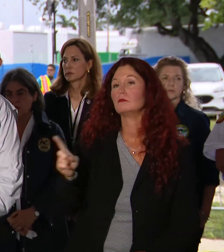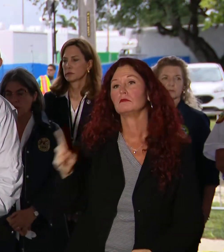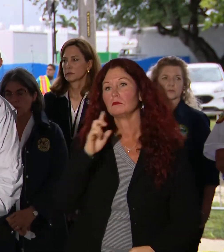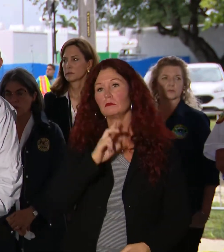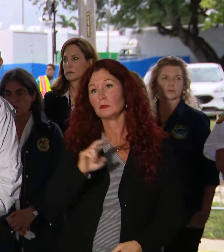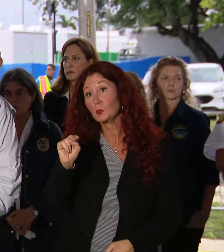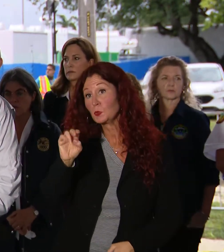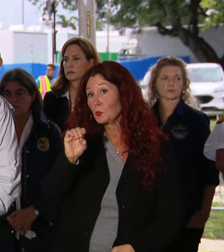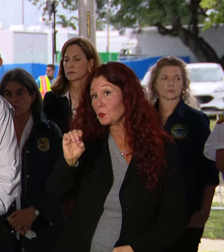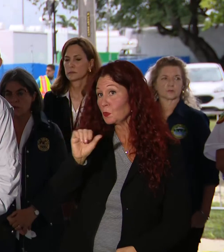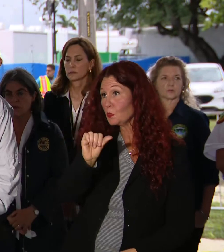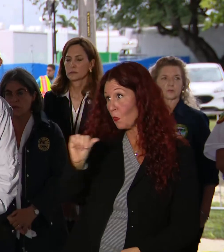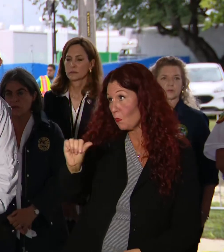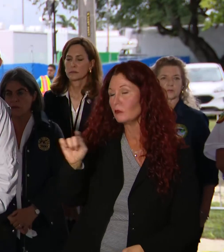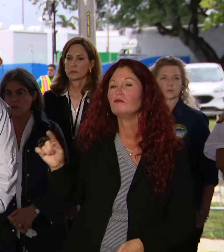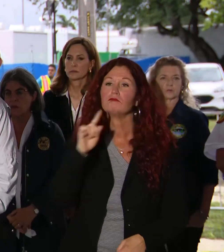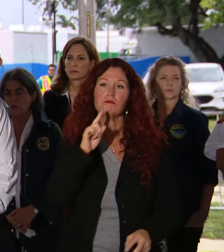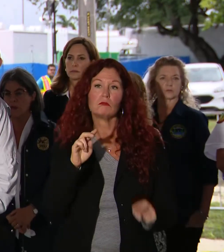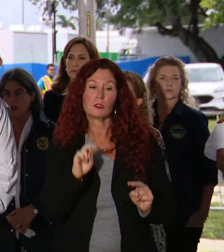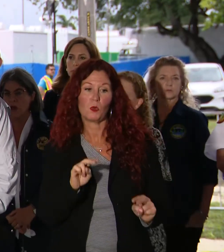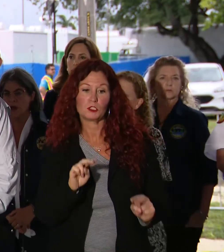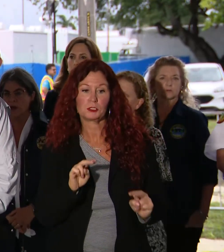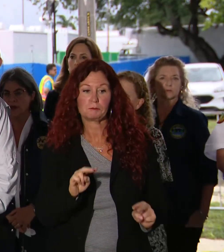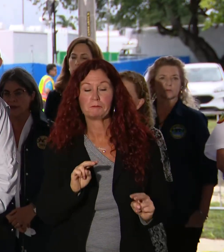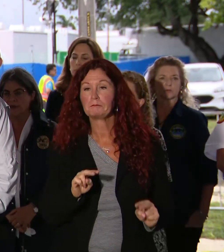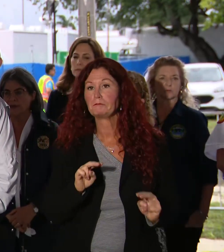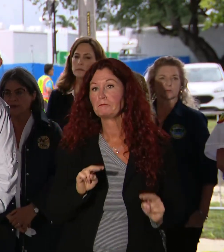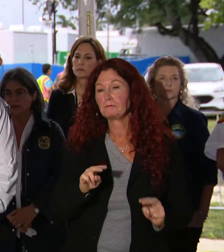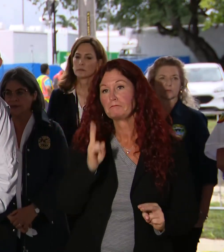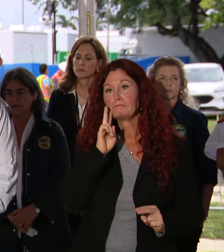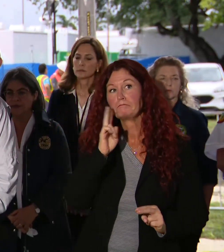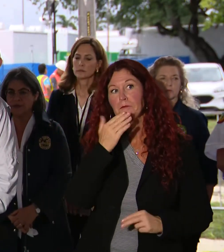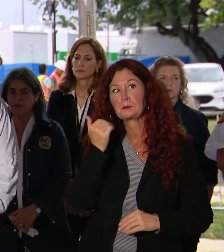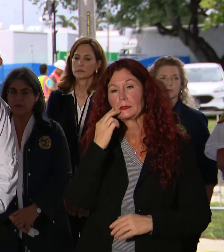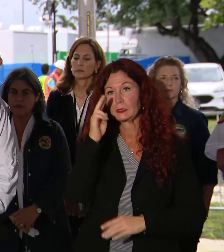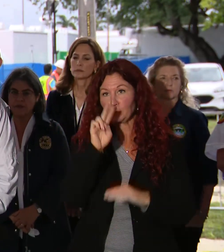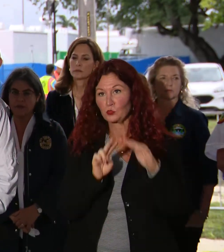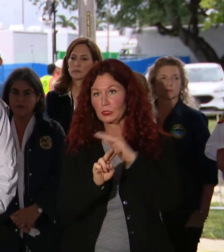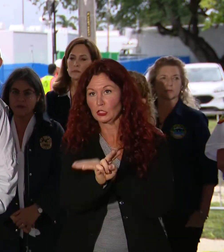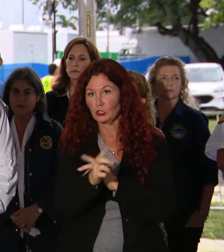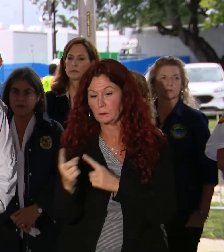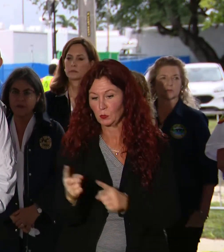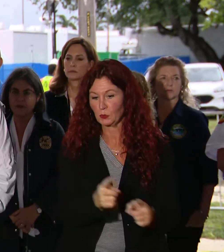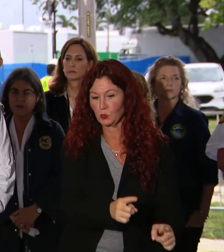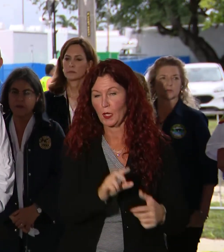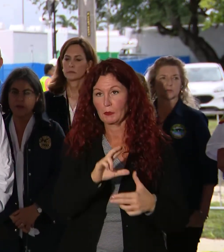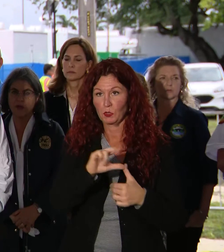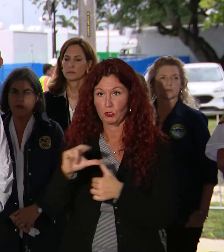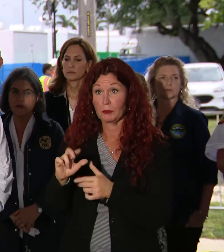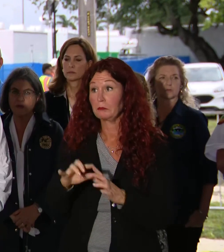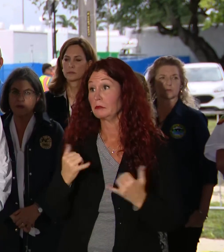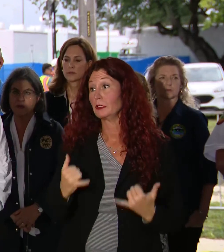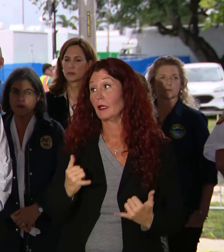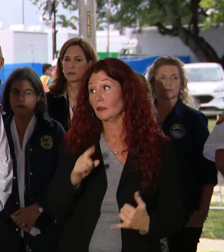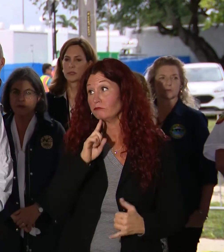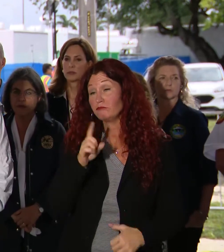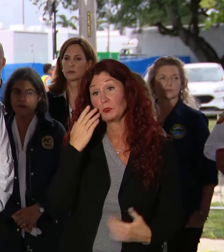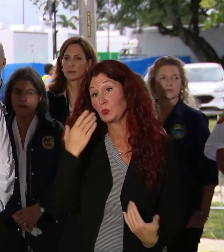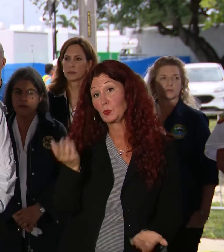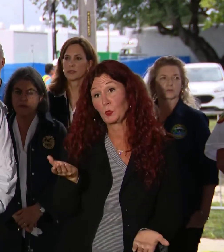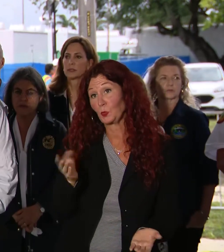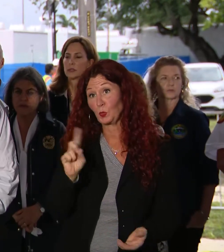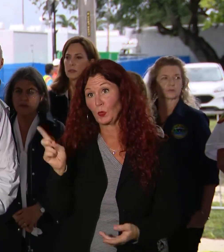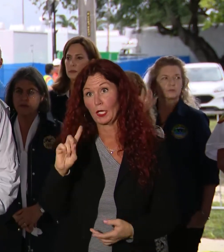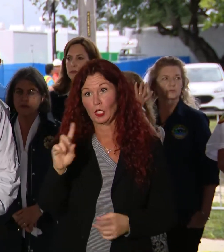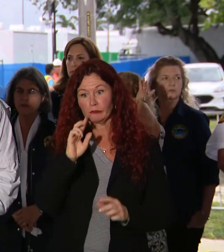best information to those responding on site. With the uncertainty of the track, we are encouraging Floridians to stock their disaster